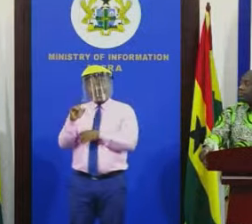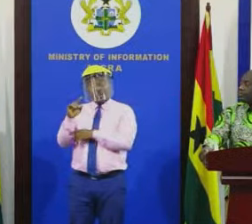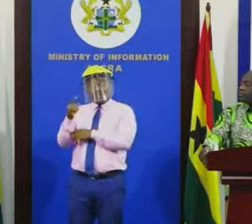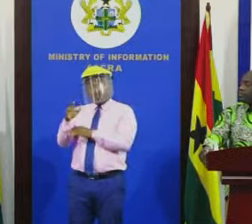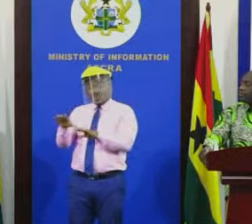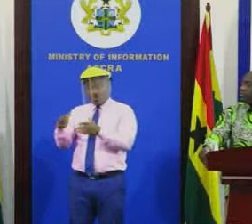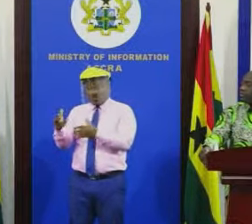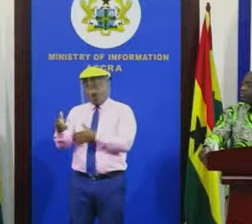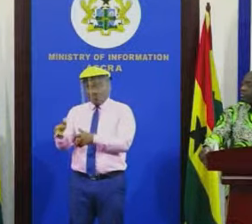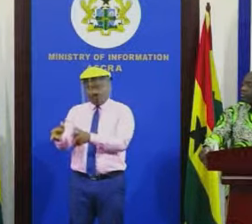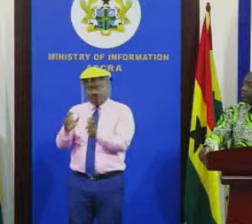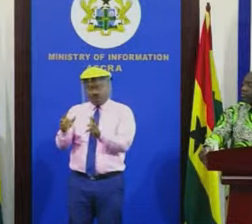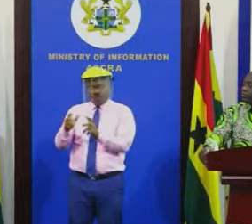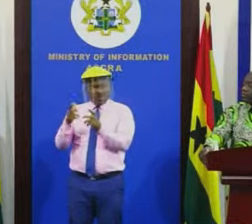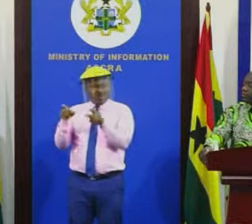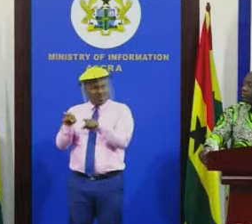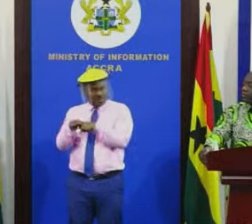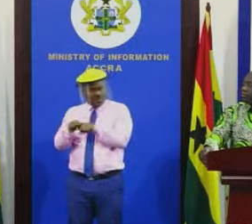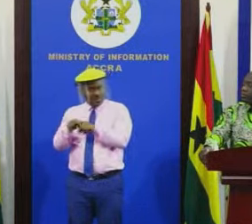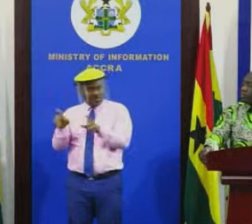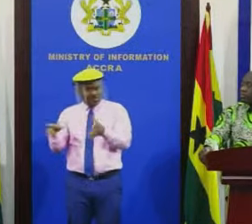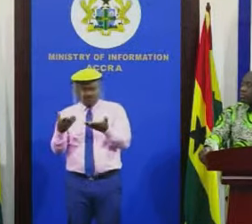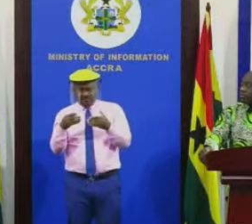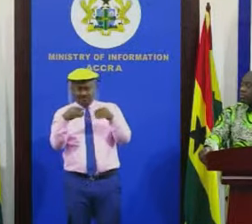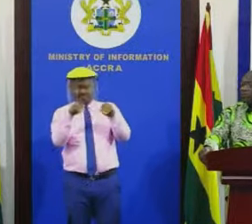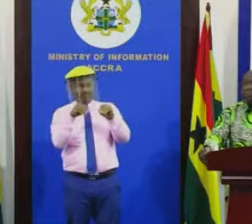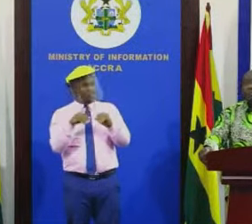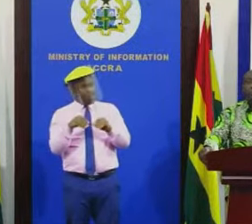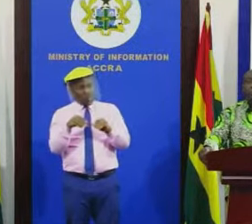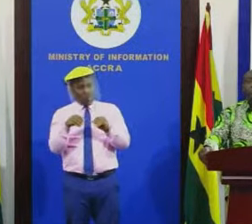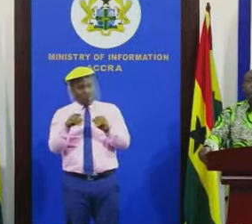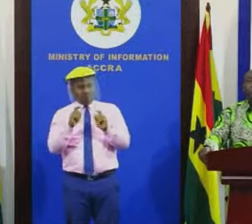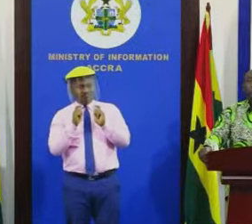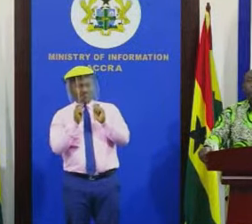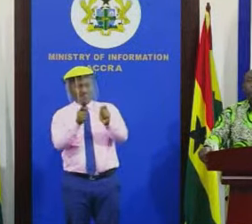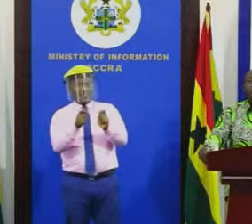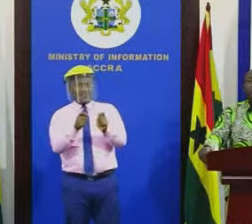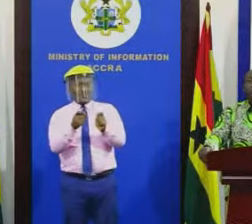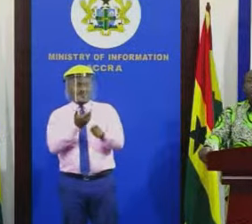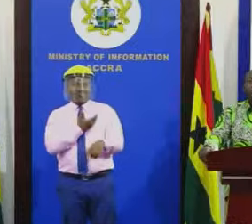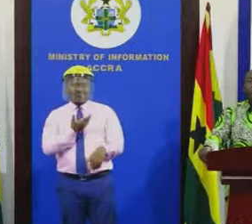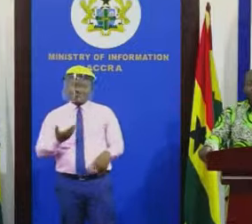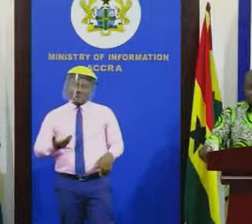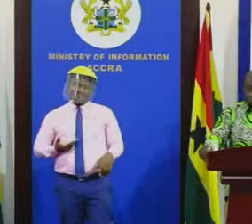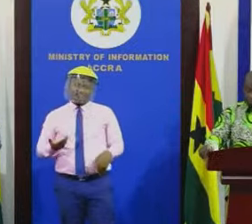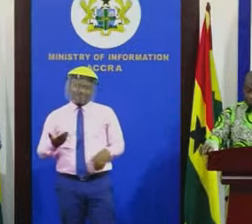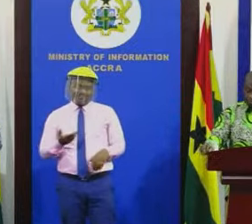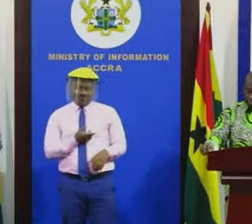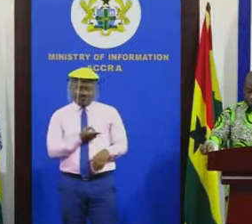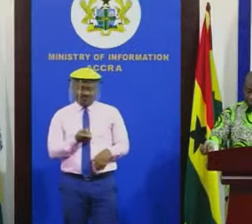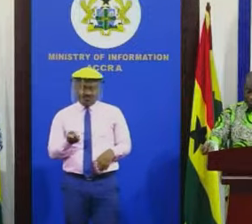we did a similar thing, we did the same. So these ones we are going to do exactly that. So these are not